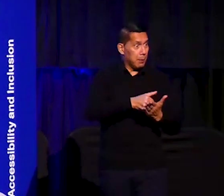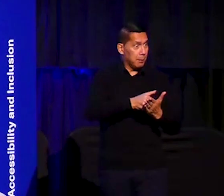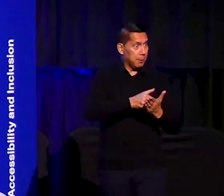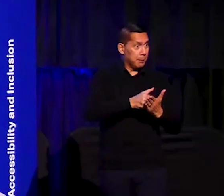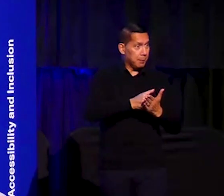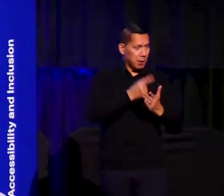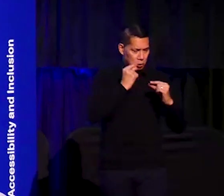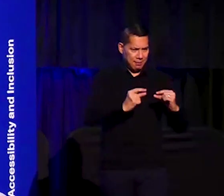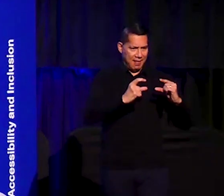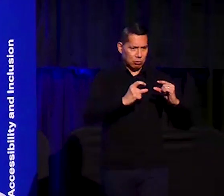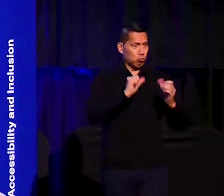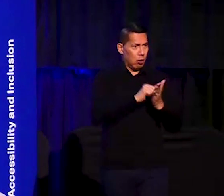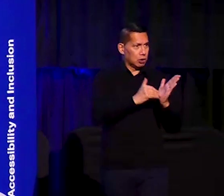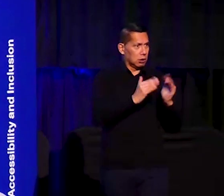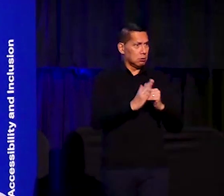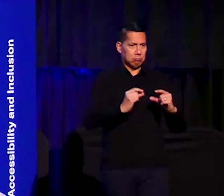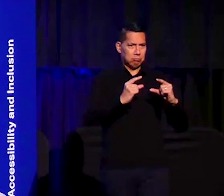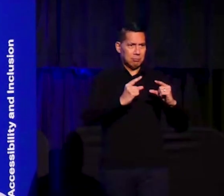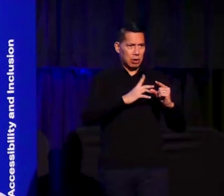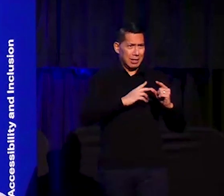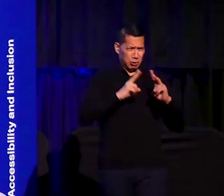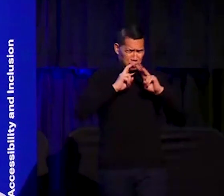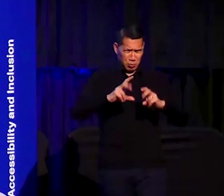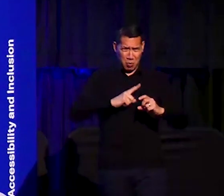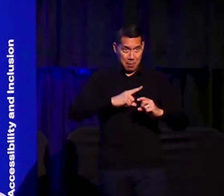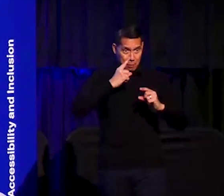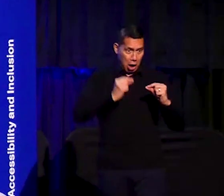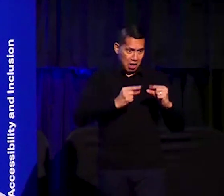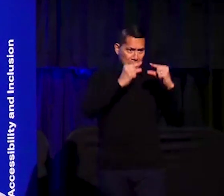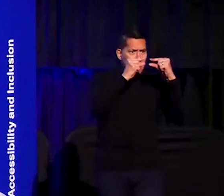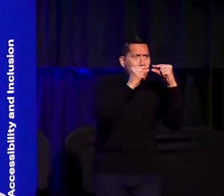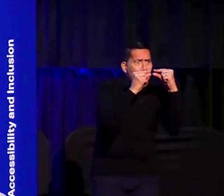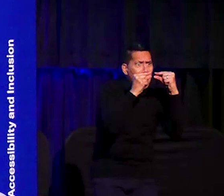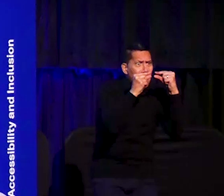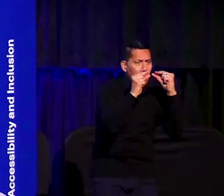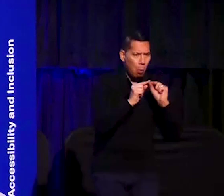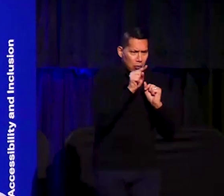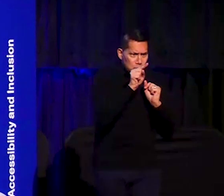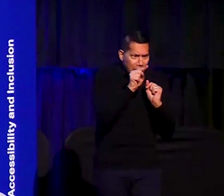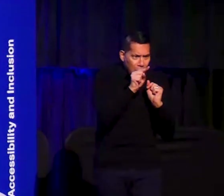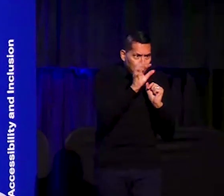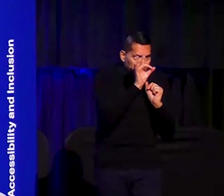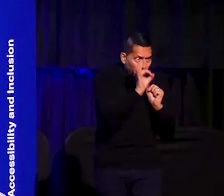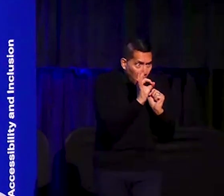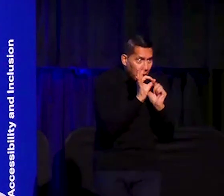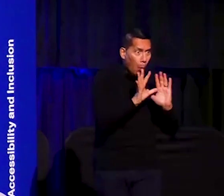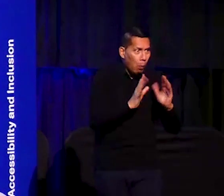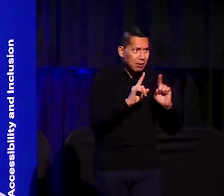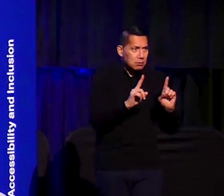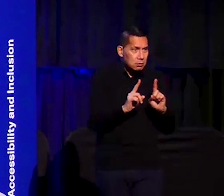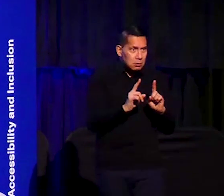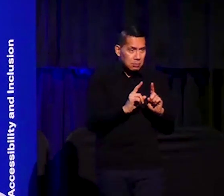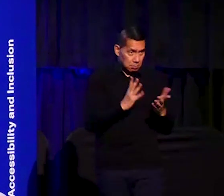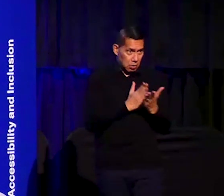that size without having to reinvent the wheel and to research, do people like tiny radio buttons or not? No, we know they don't. We can just skip to